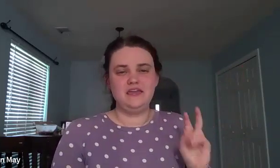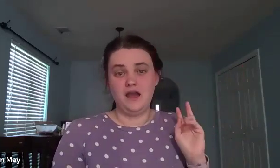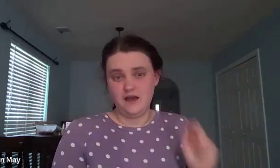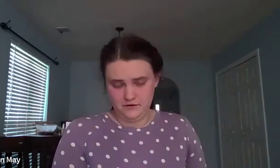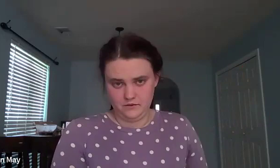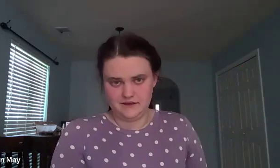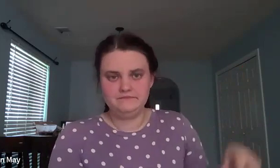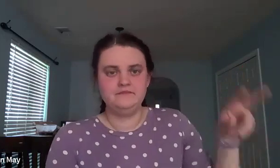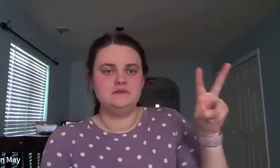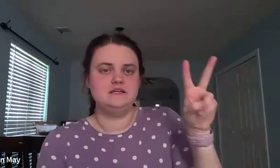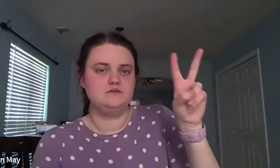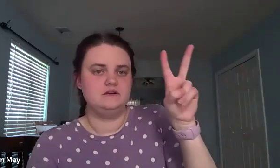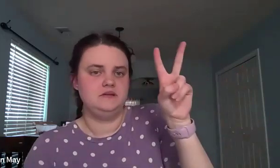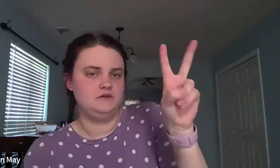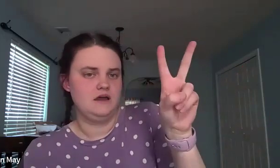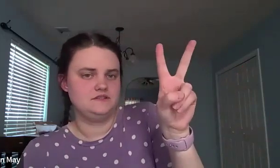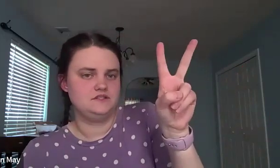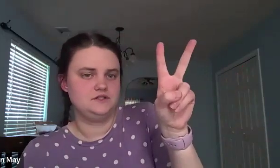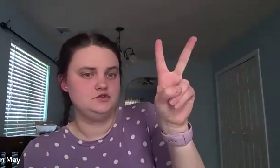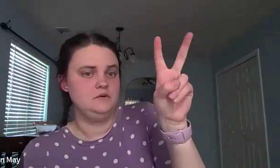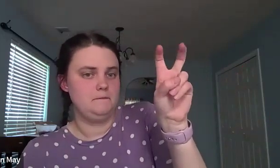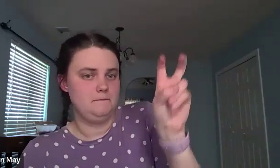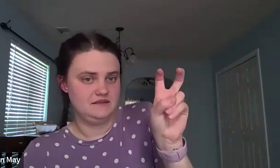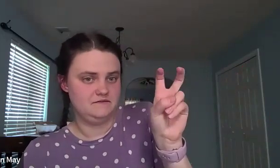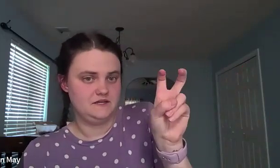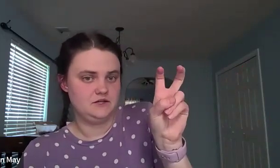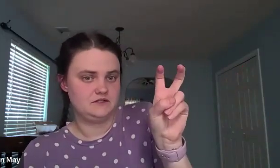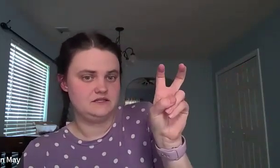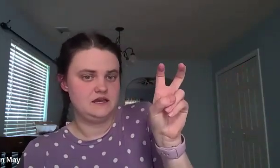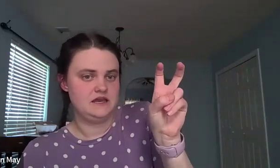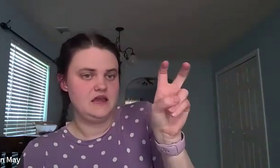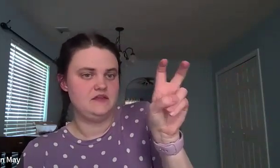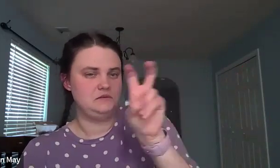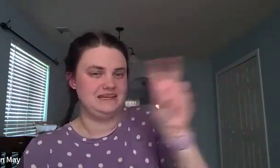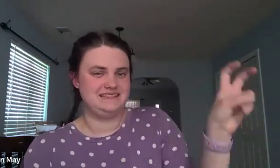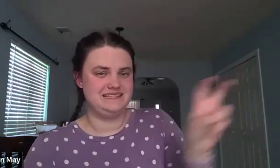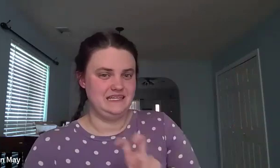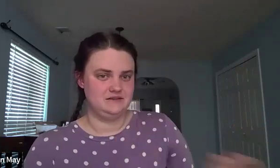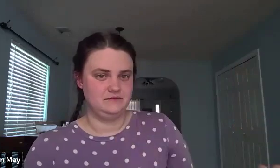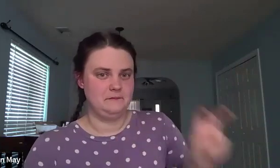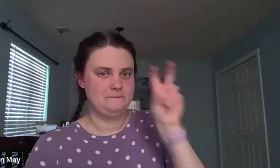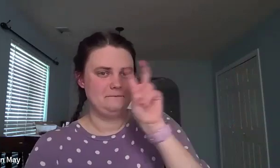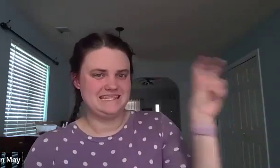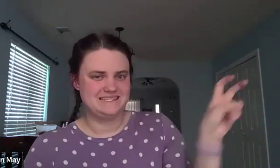The other one is going to be you'll have this two, bend the fingers, and then you make a Z.